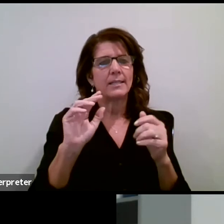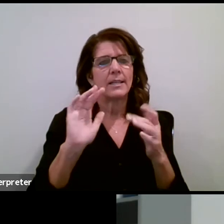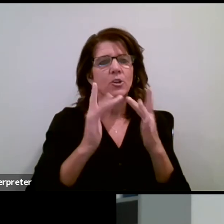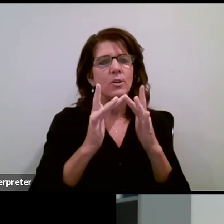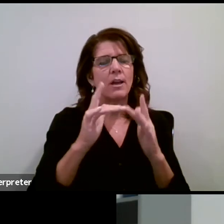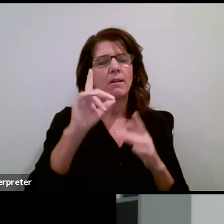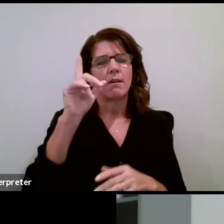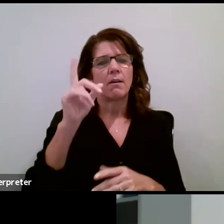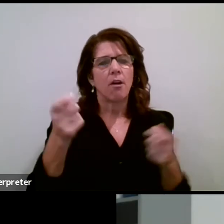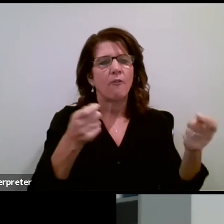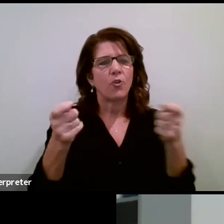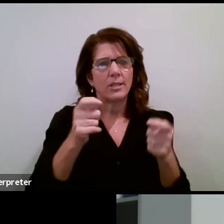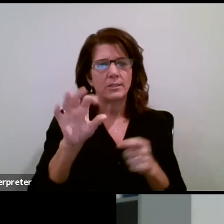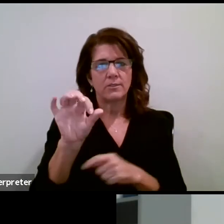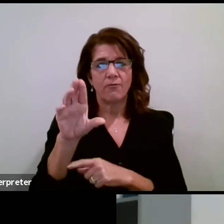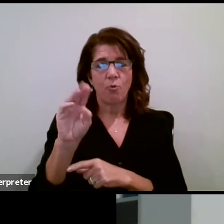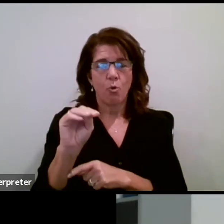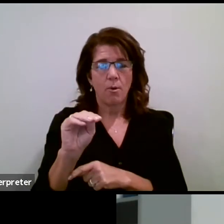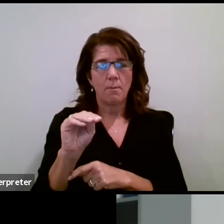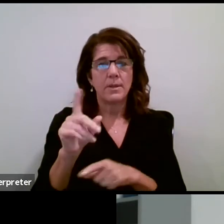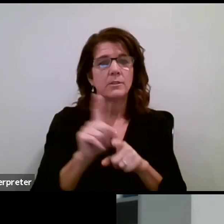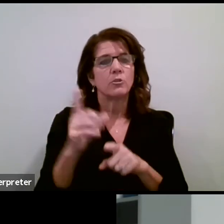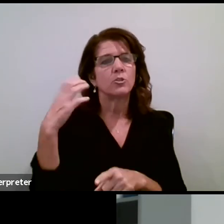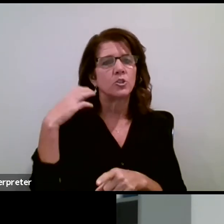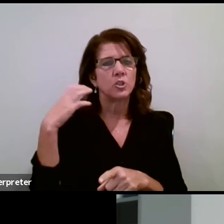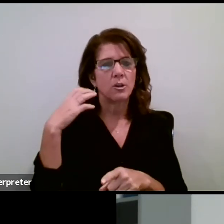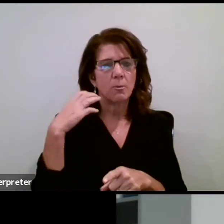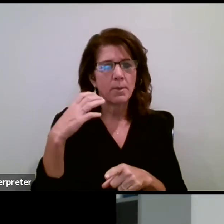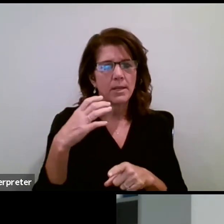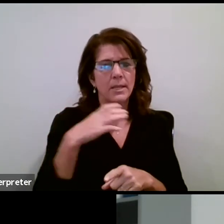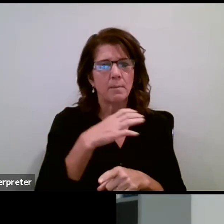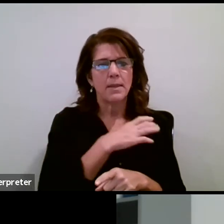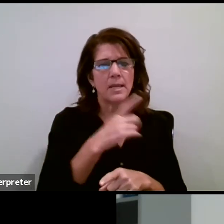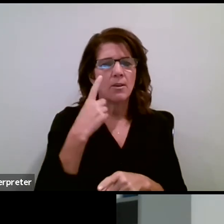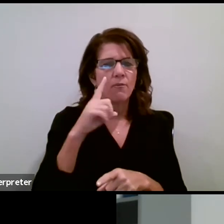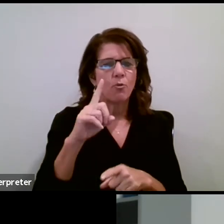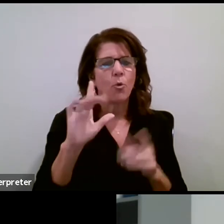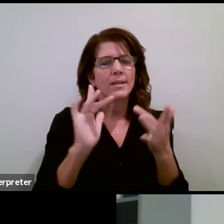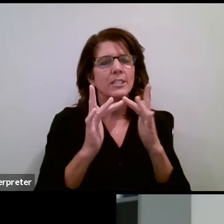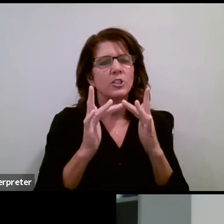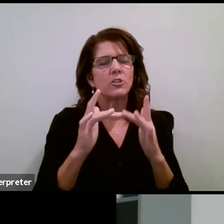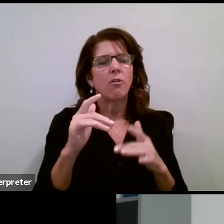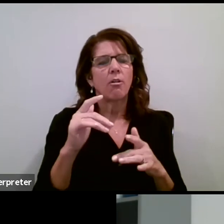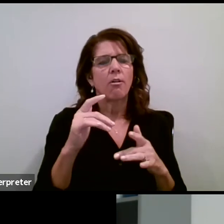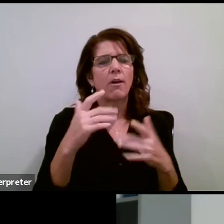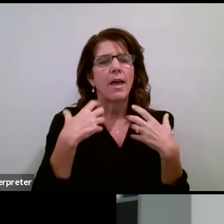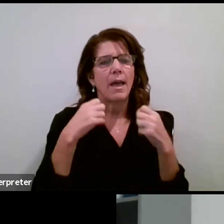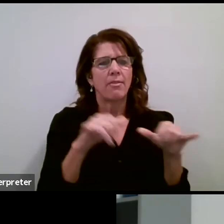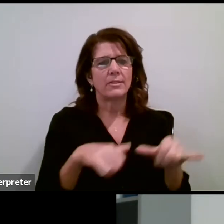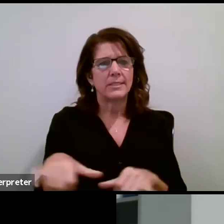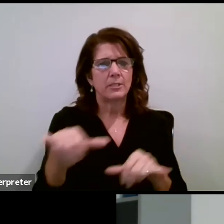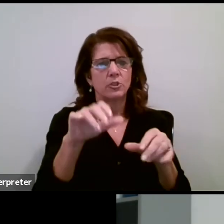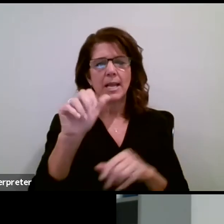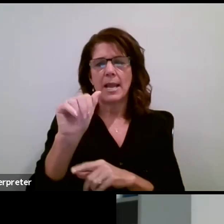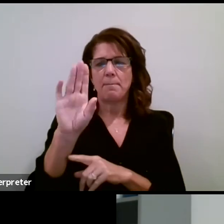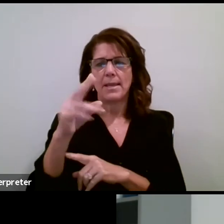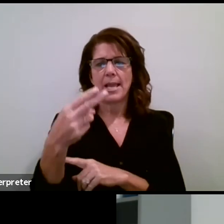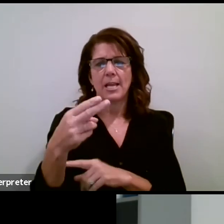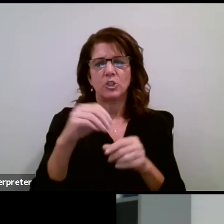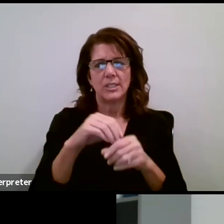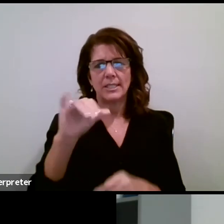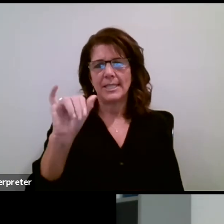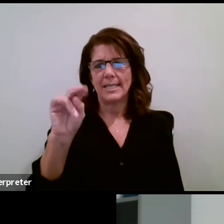Forum. And he's also the chairman drafting committee for Digital Health Standards NABH in